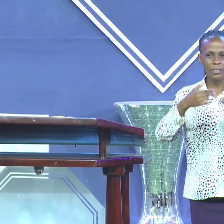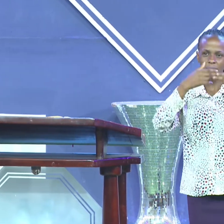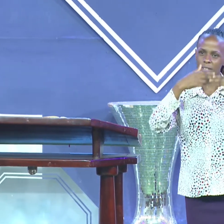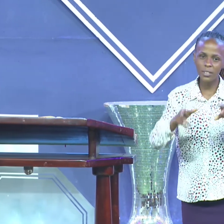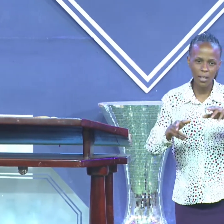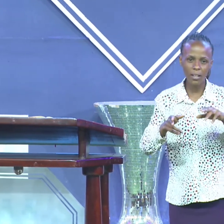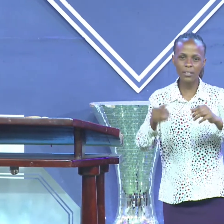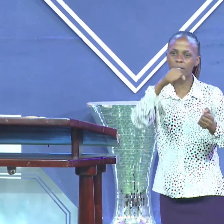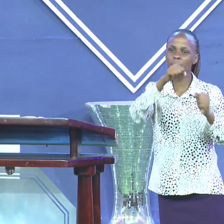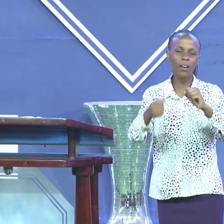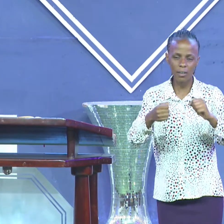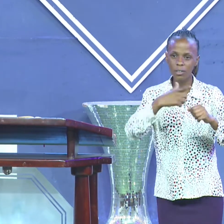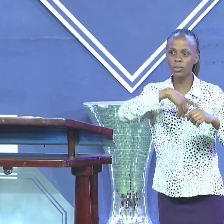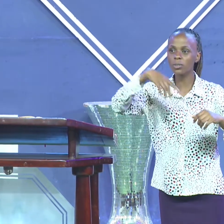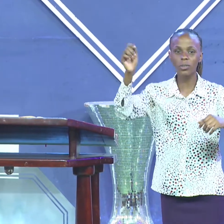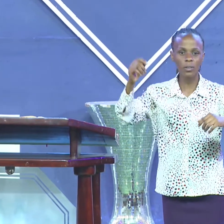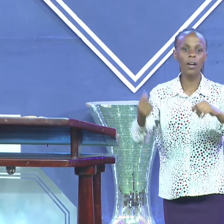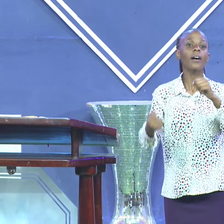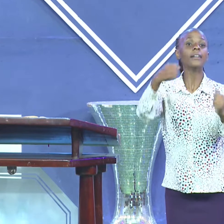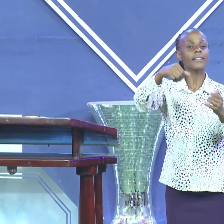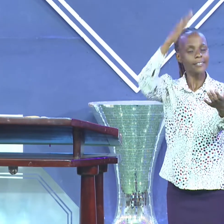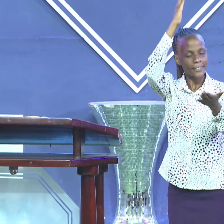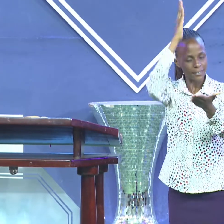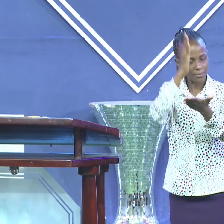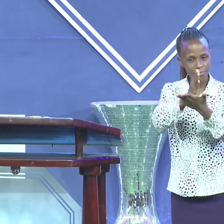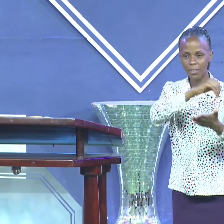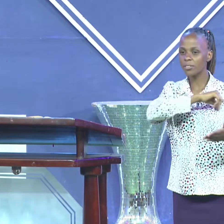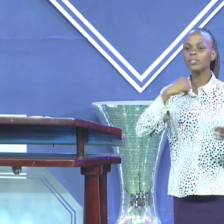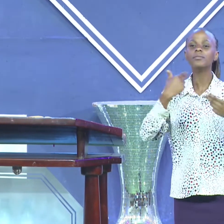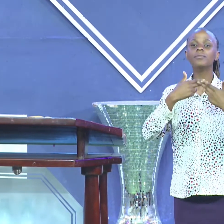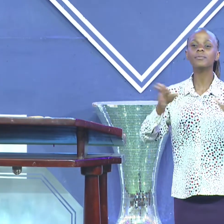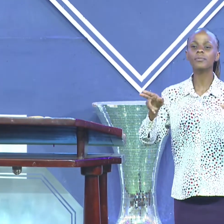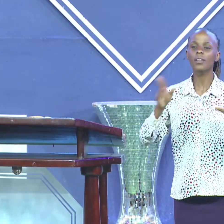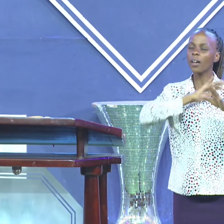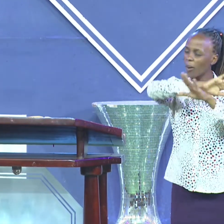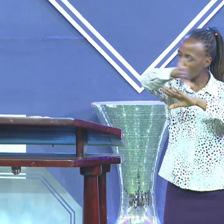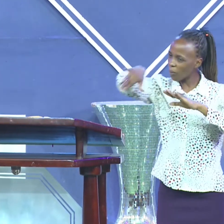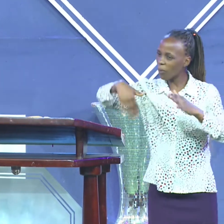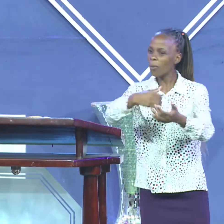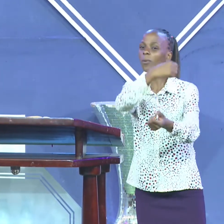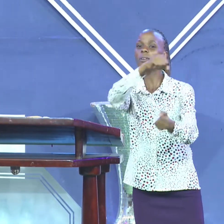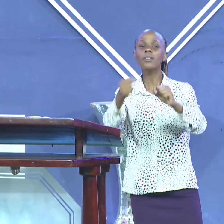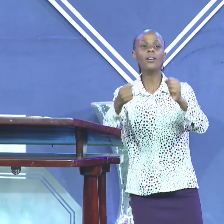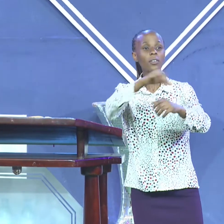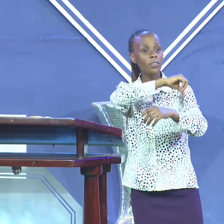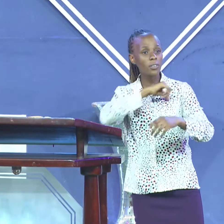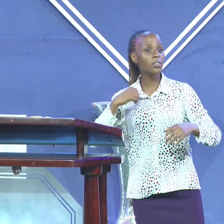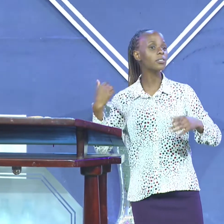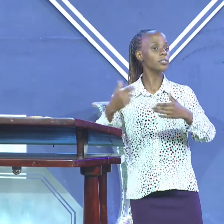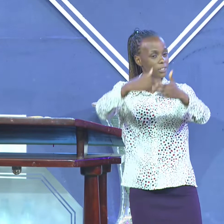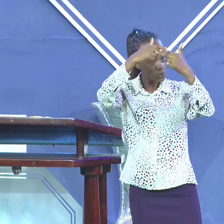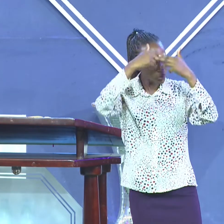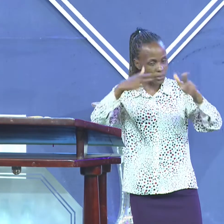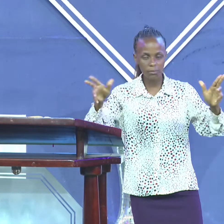they'll try to ignite so they can go. The car refused to be ignited. And no